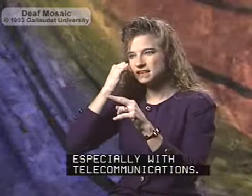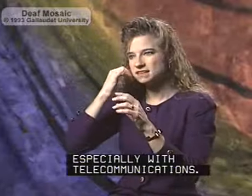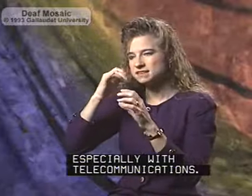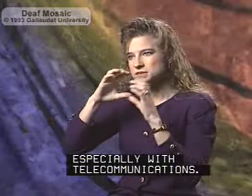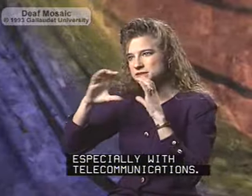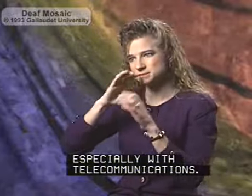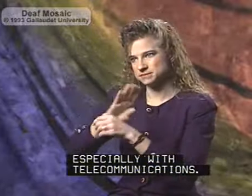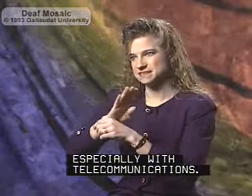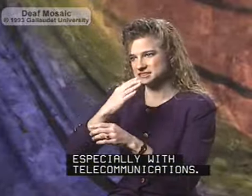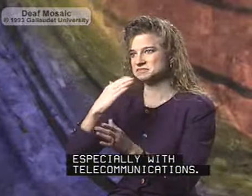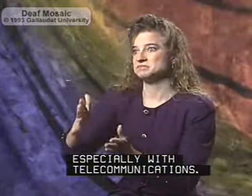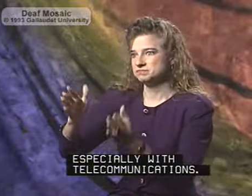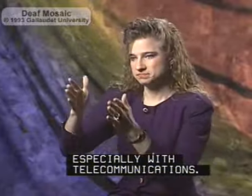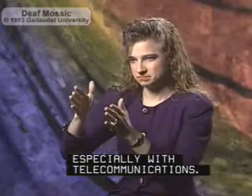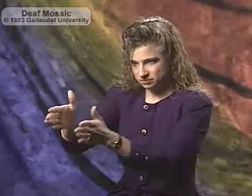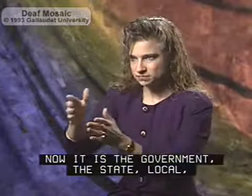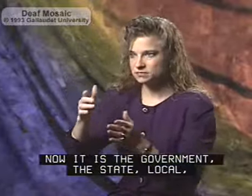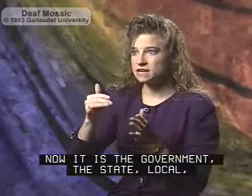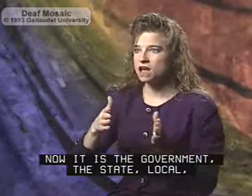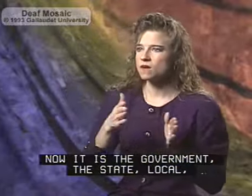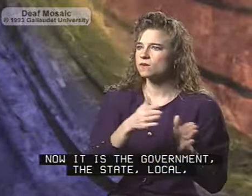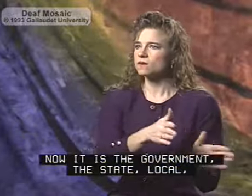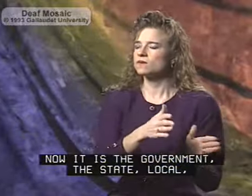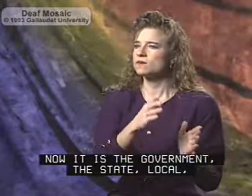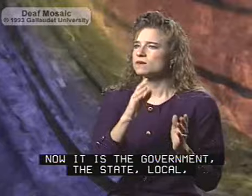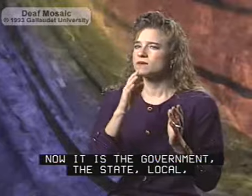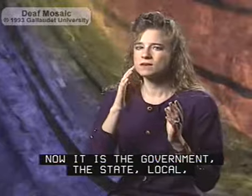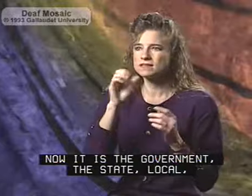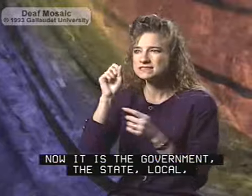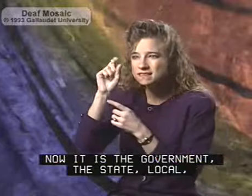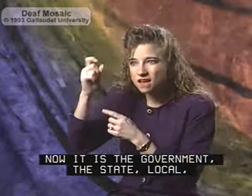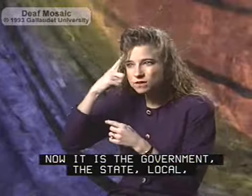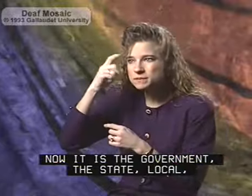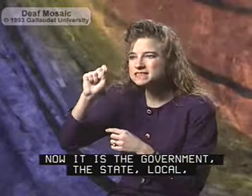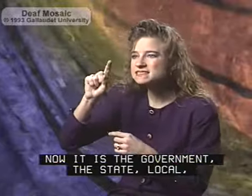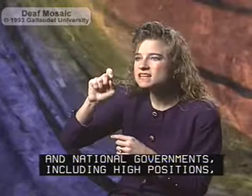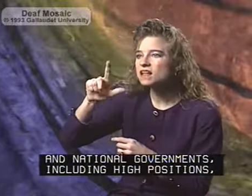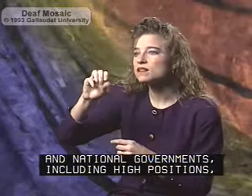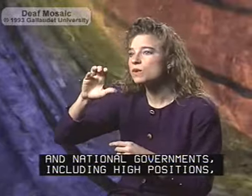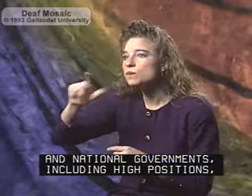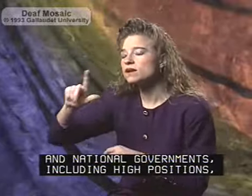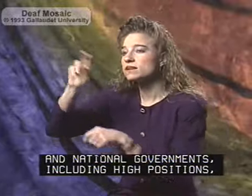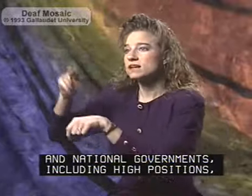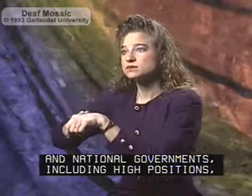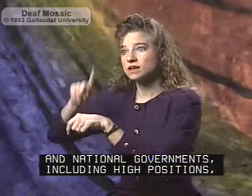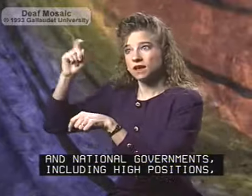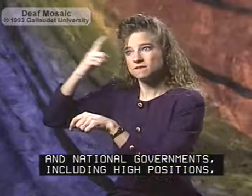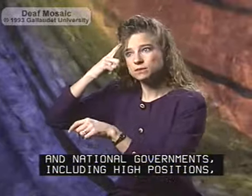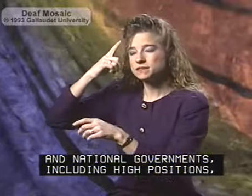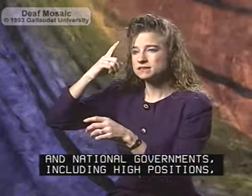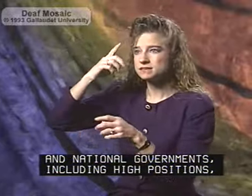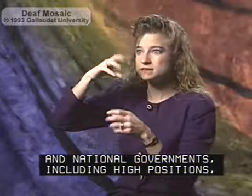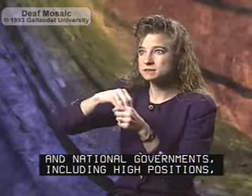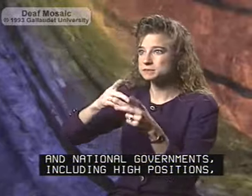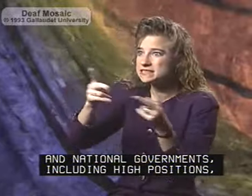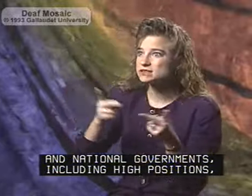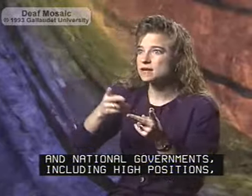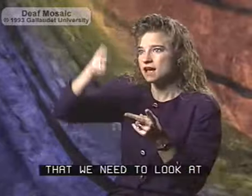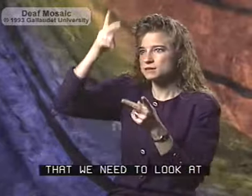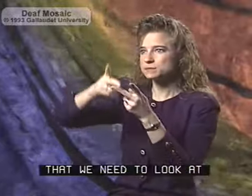with telecommunications. Now it is the government, the state, local, and national governments, including high positions,